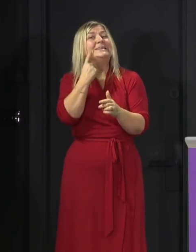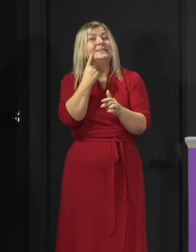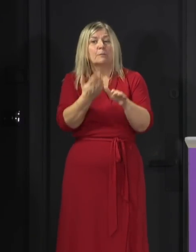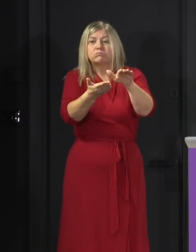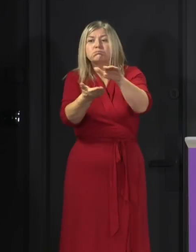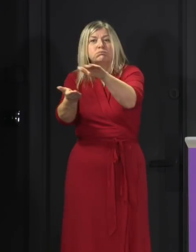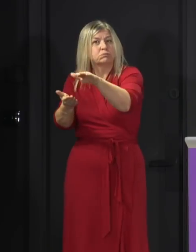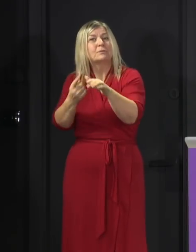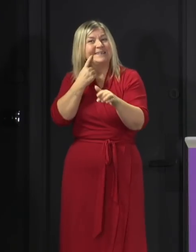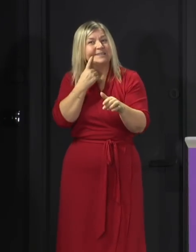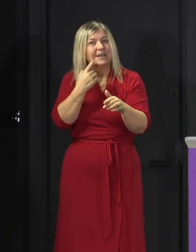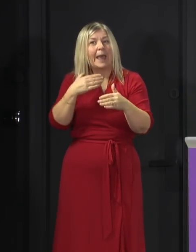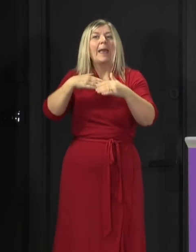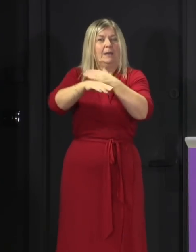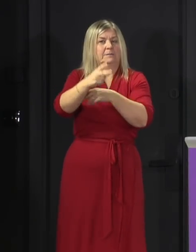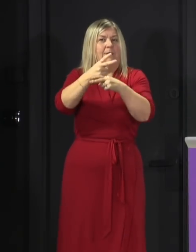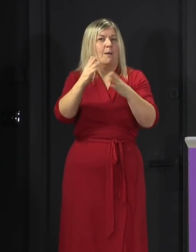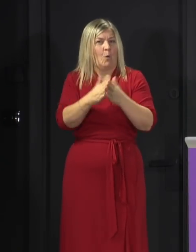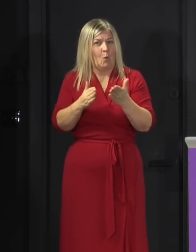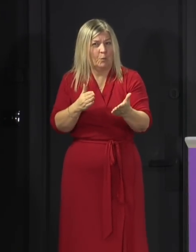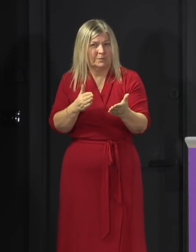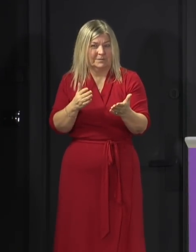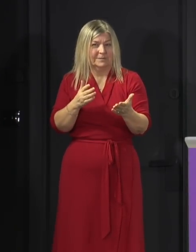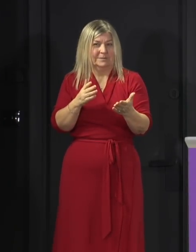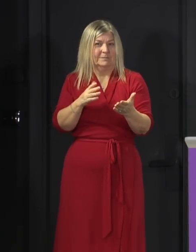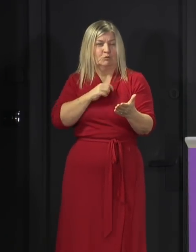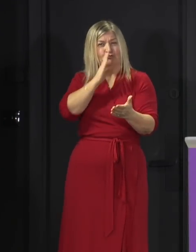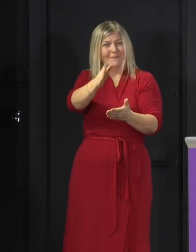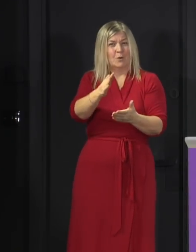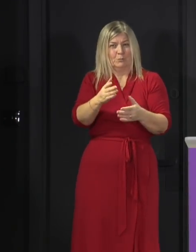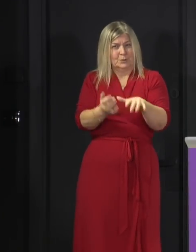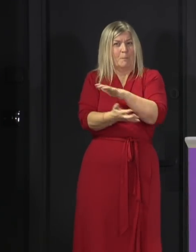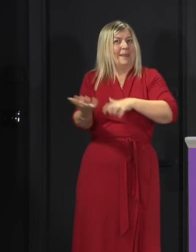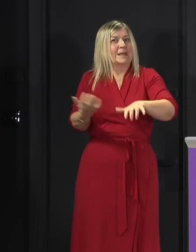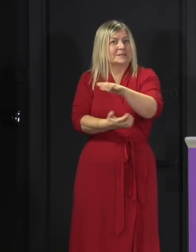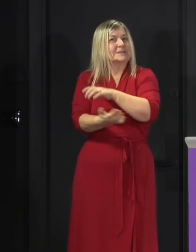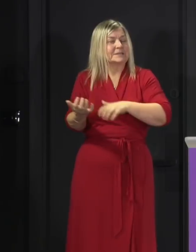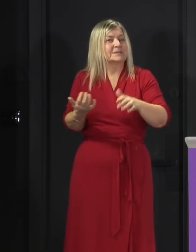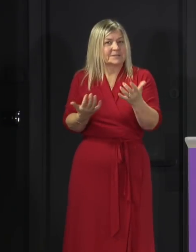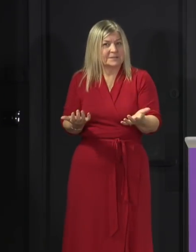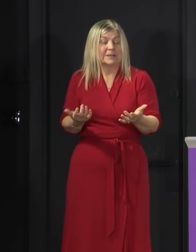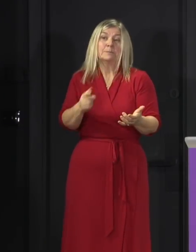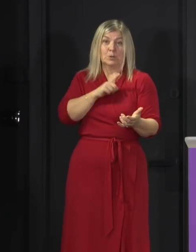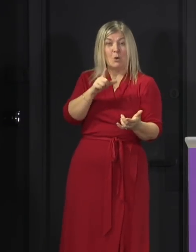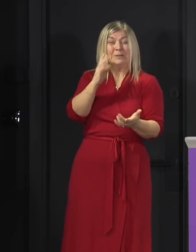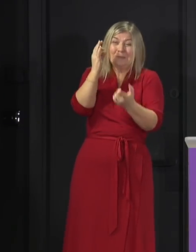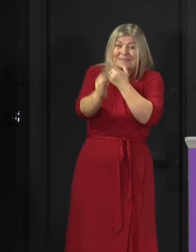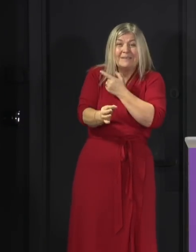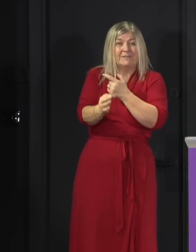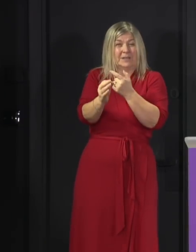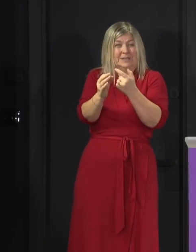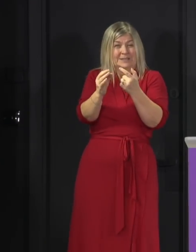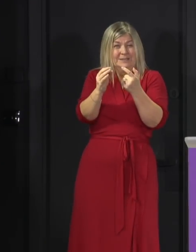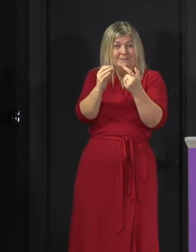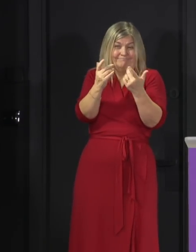vaccine into care homes, but there are complications around this vaccine because of those requirements that will